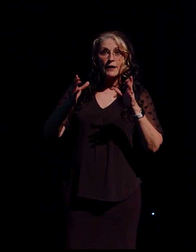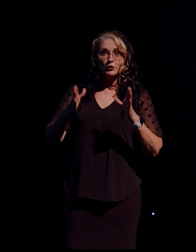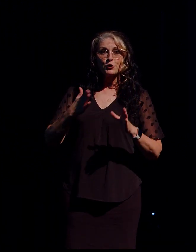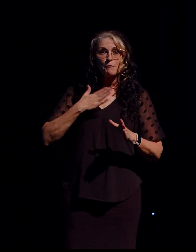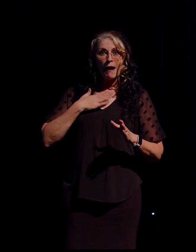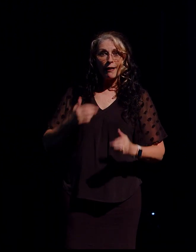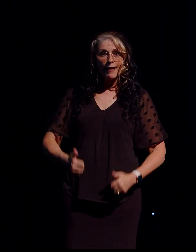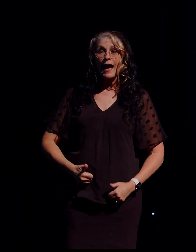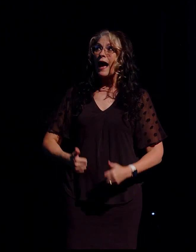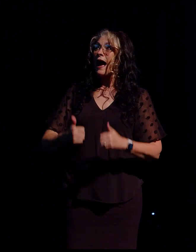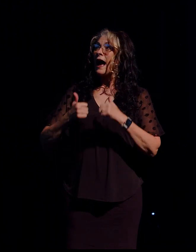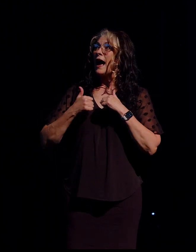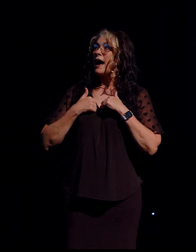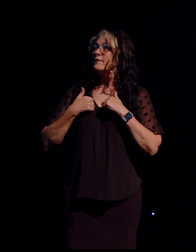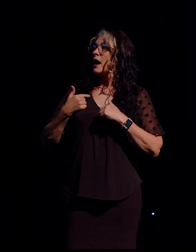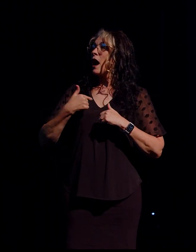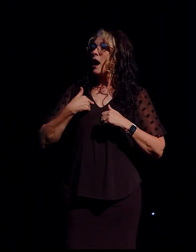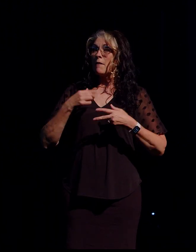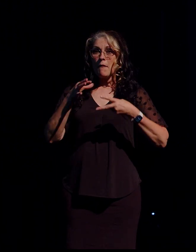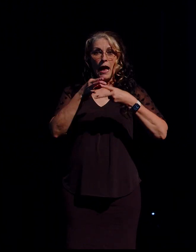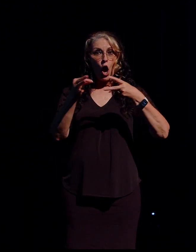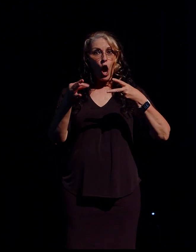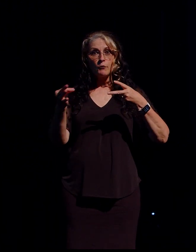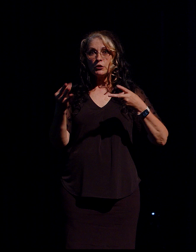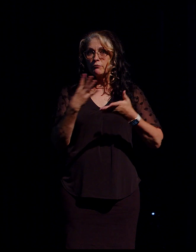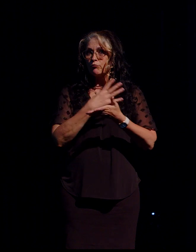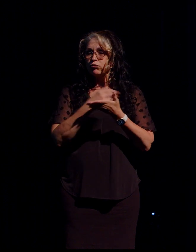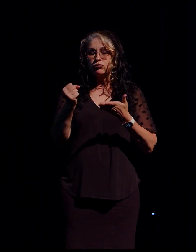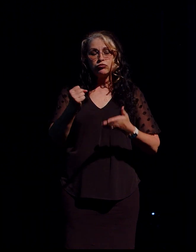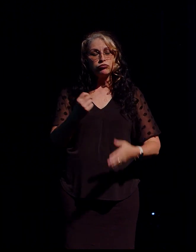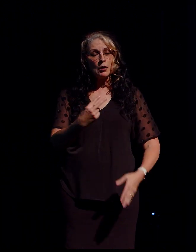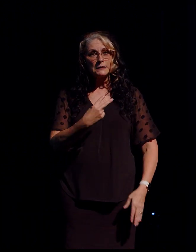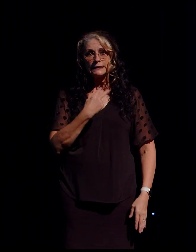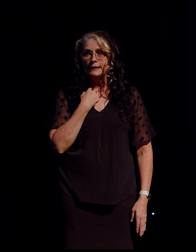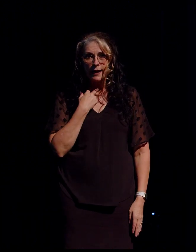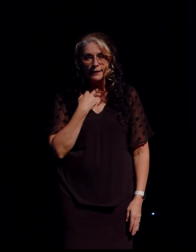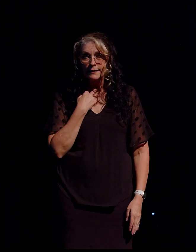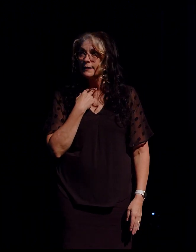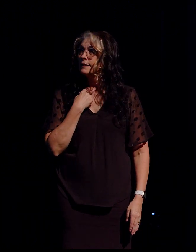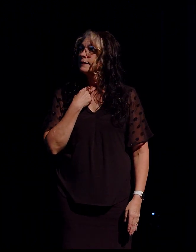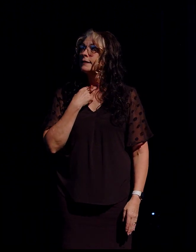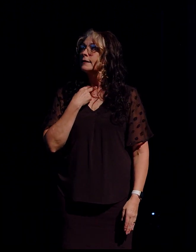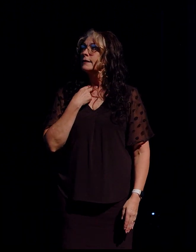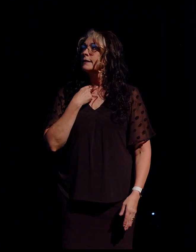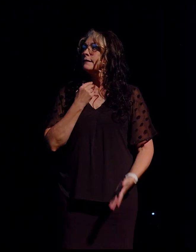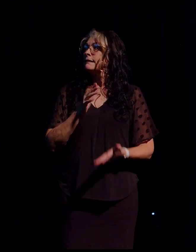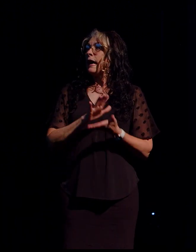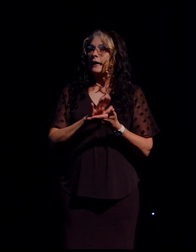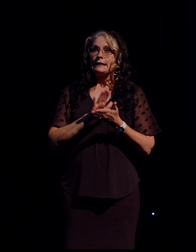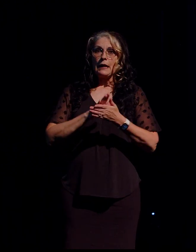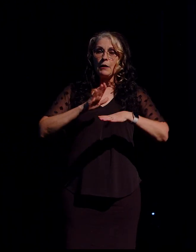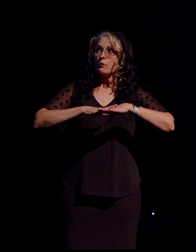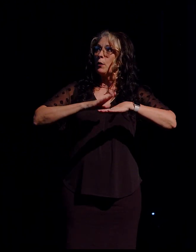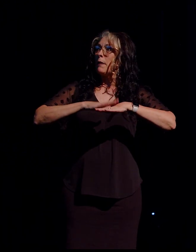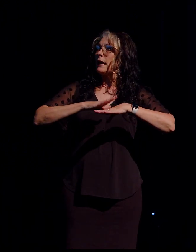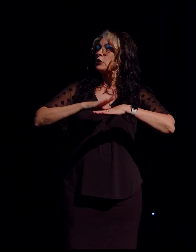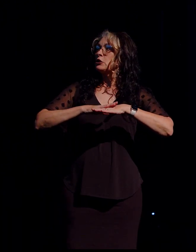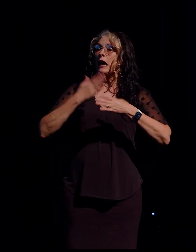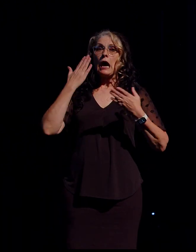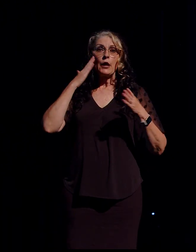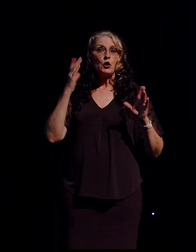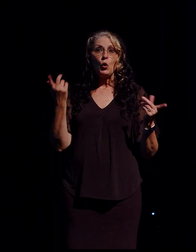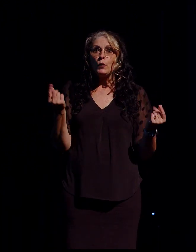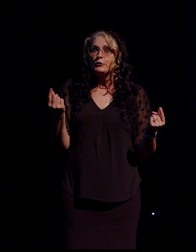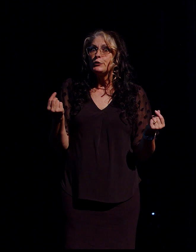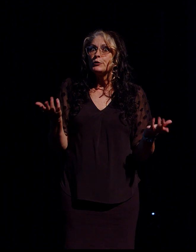master of my life, because I'm out of options. I'm stuck. I'm on academic probation. I don't know